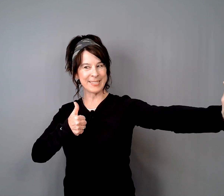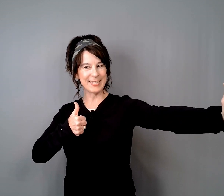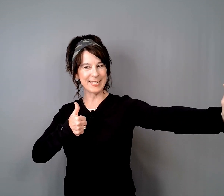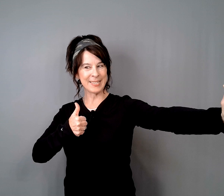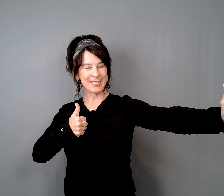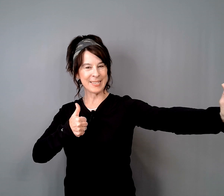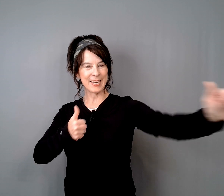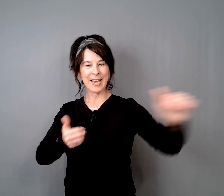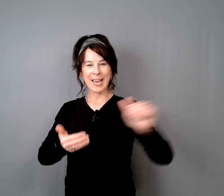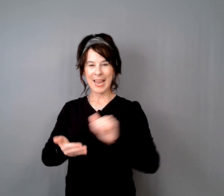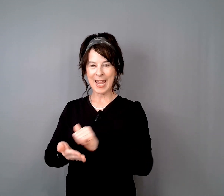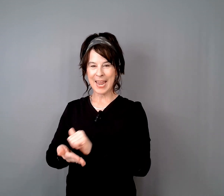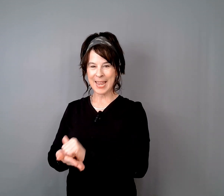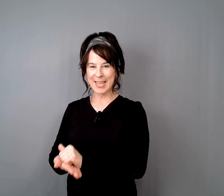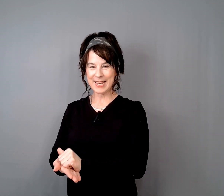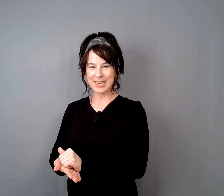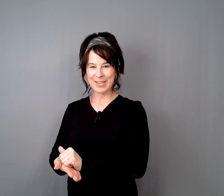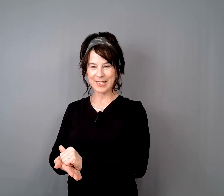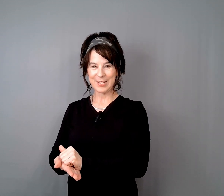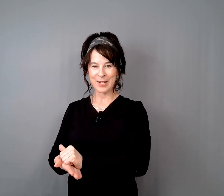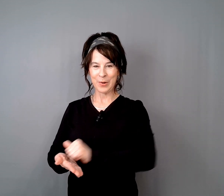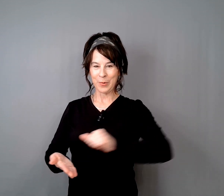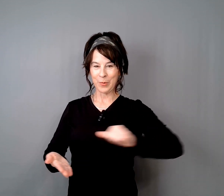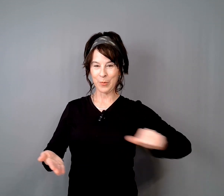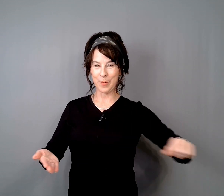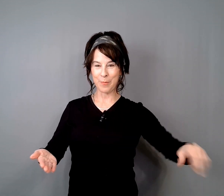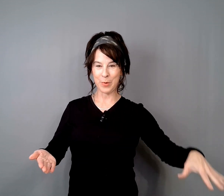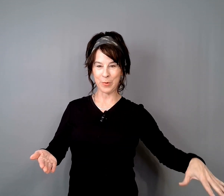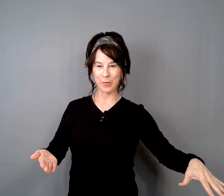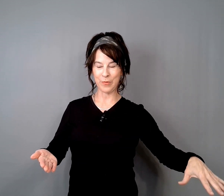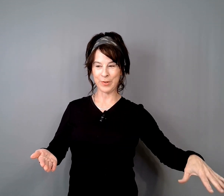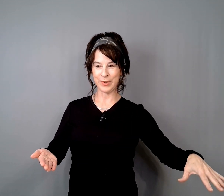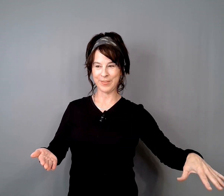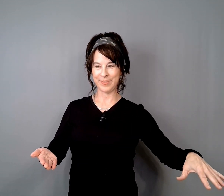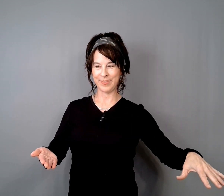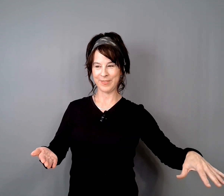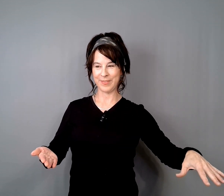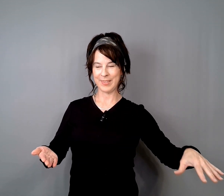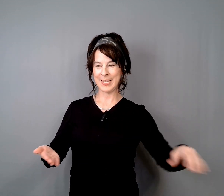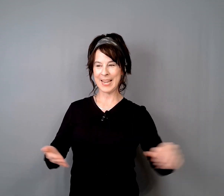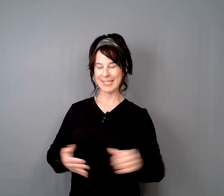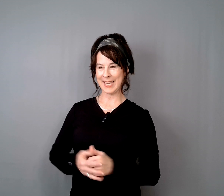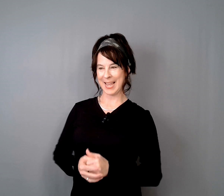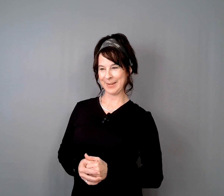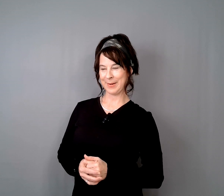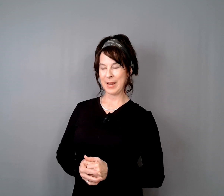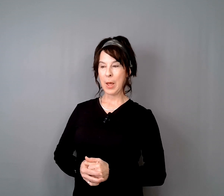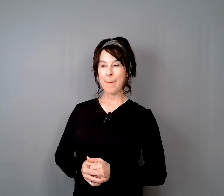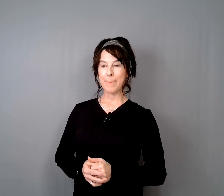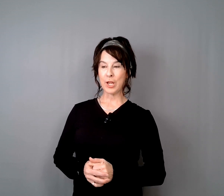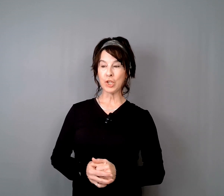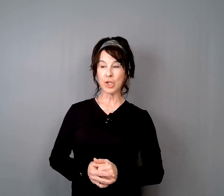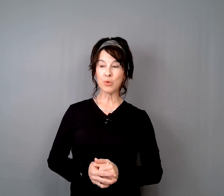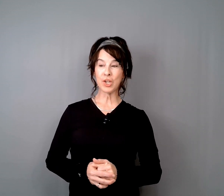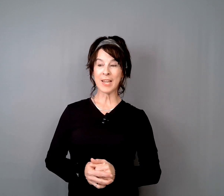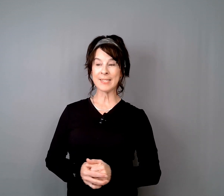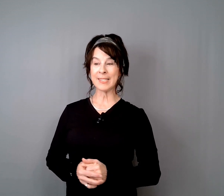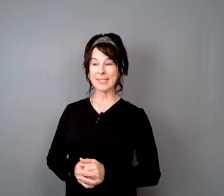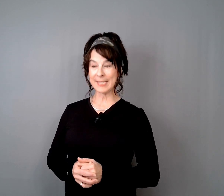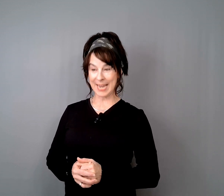distant and removed. Next line, but you chased us